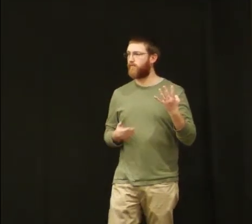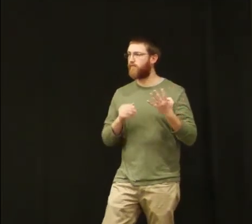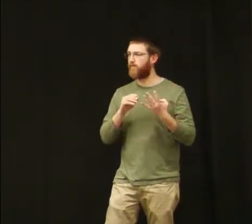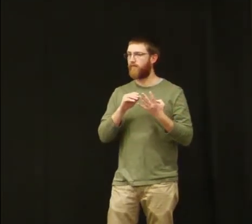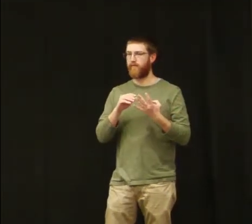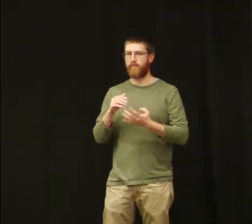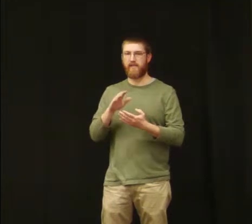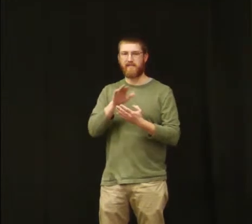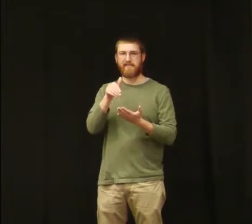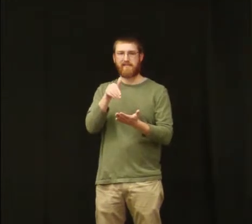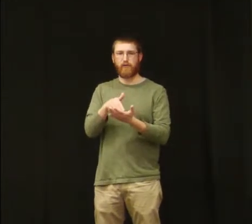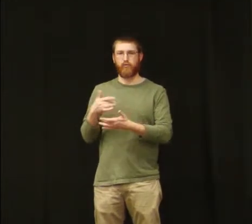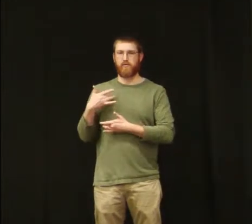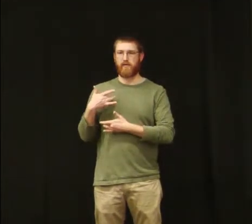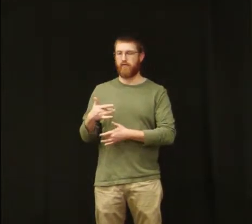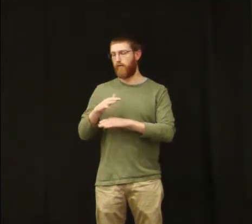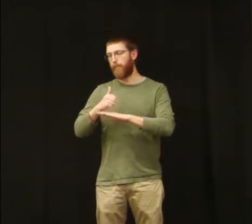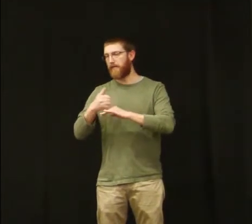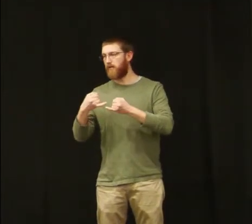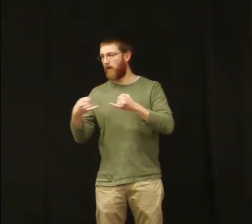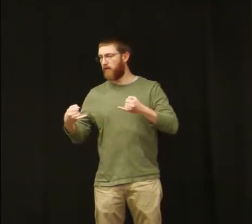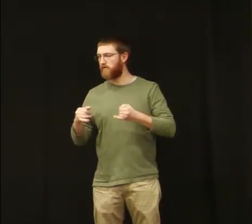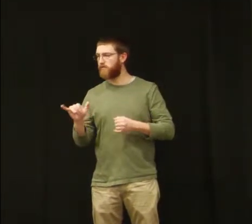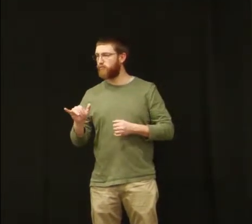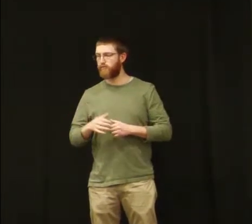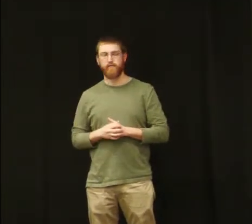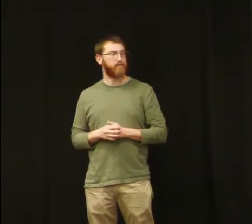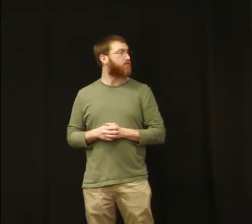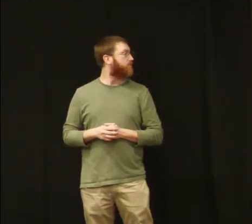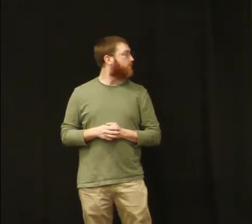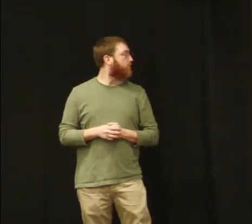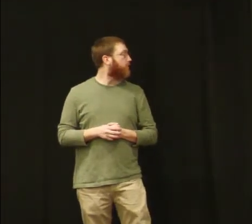central tendency for that, or baseline for that.